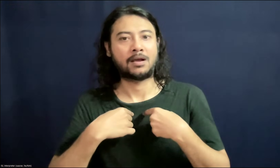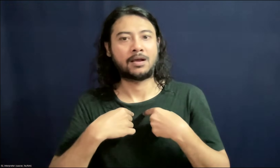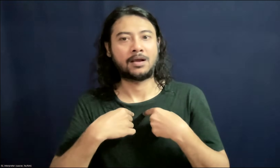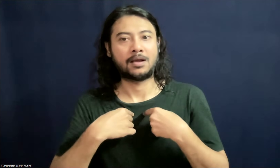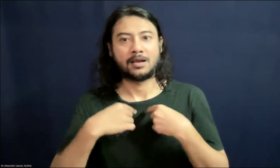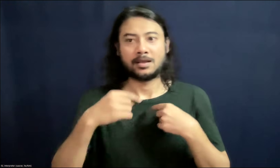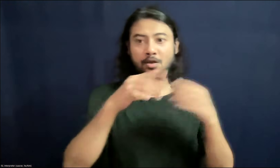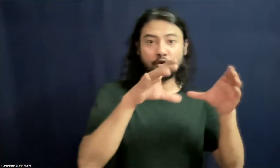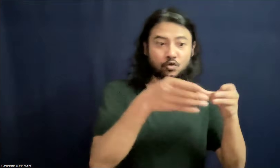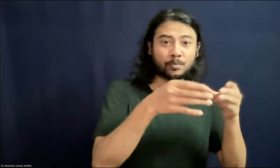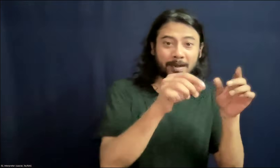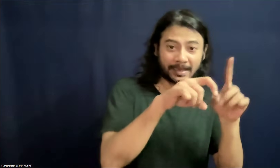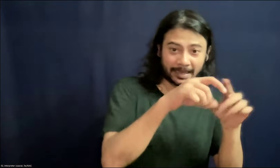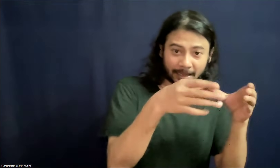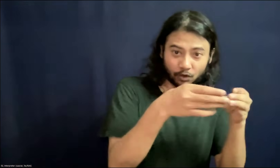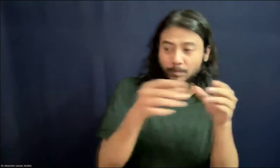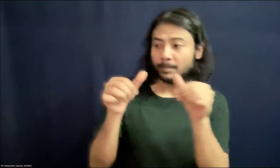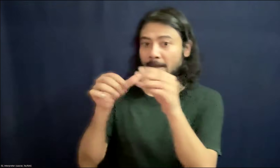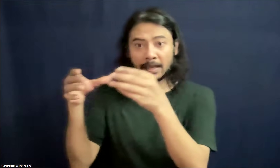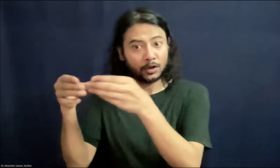I am that Paramatma.